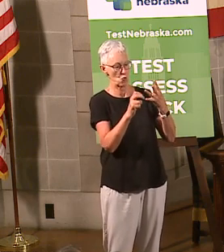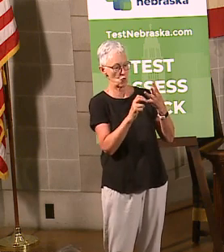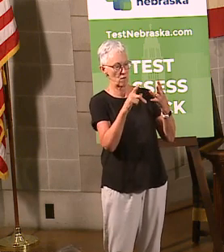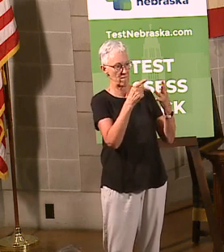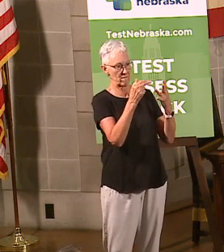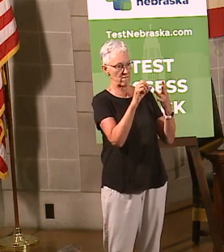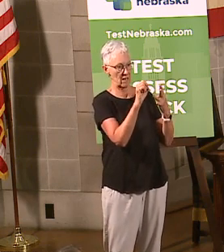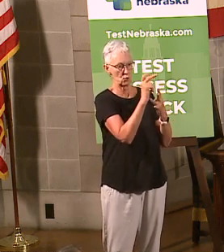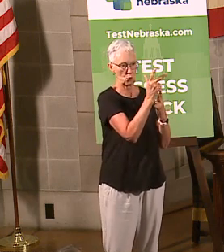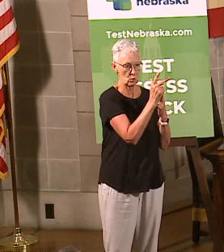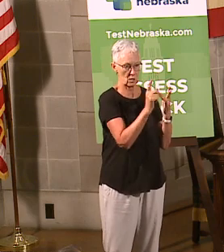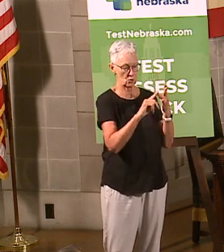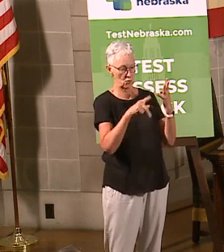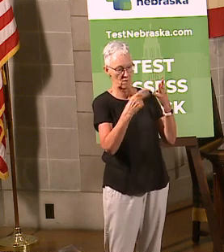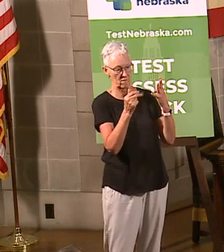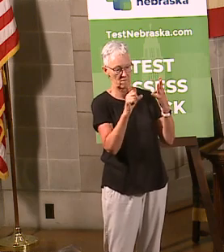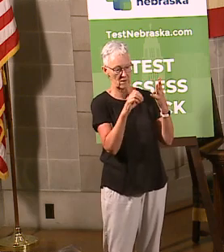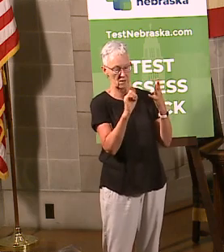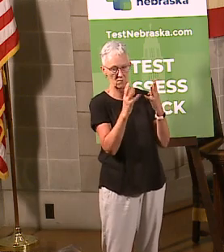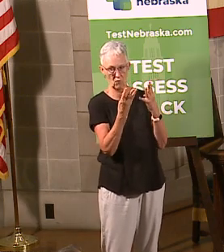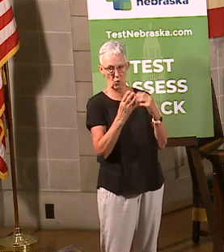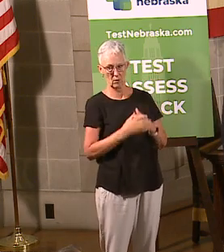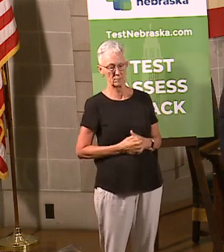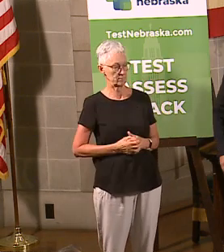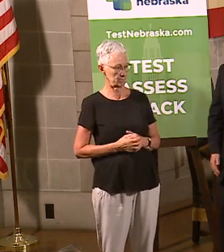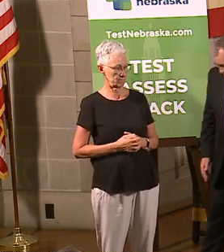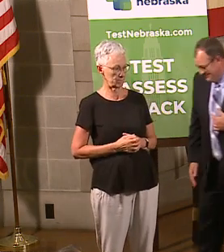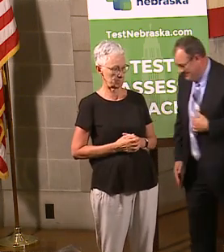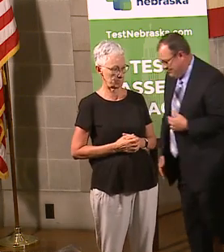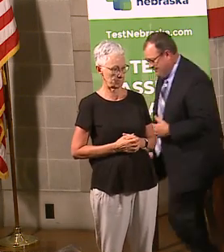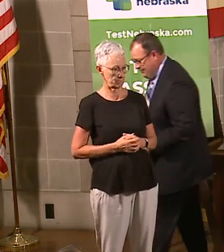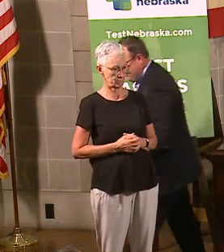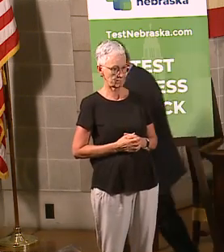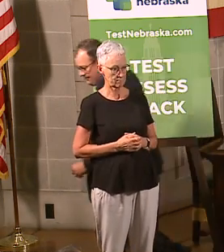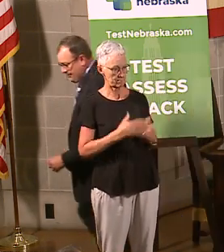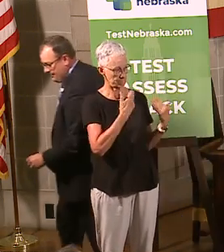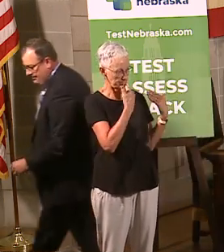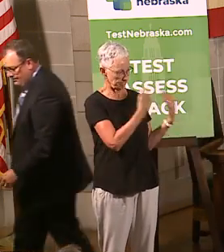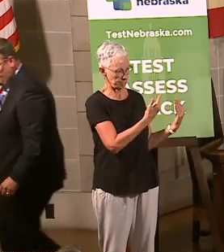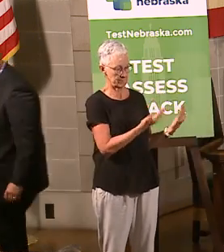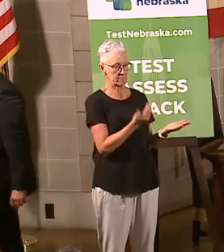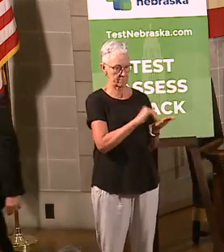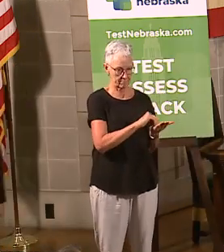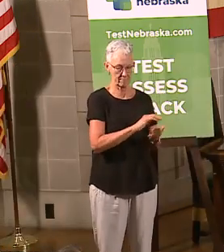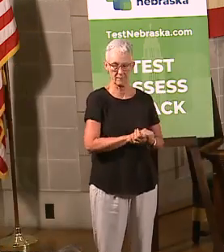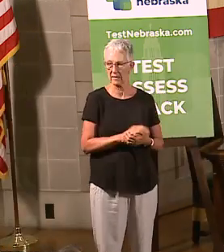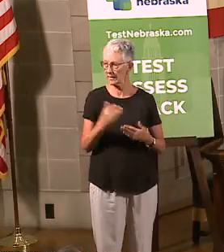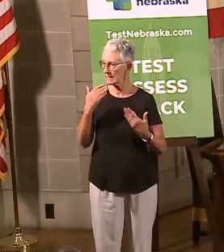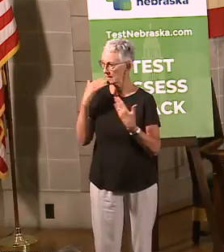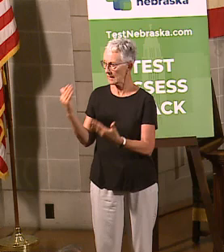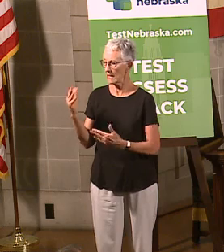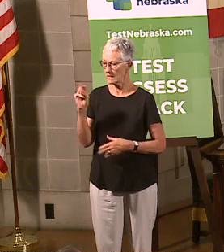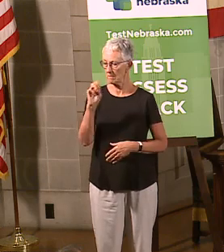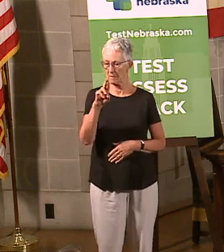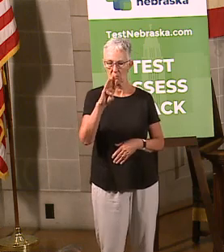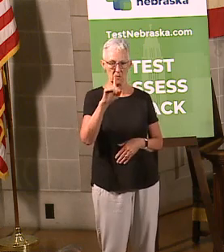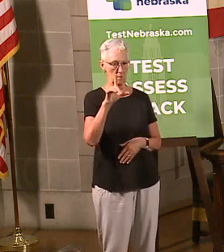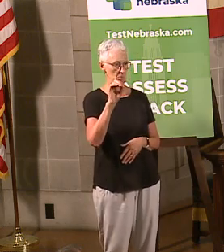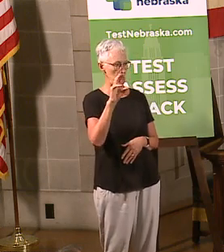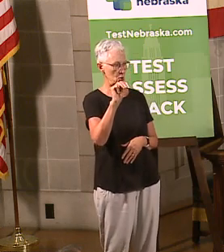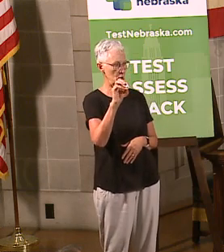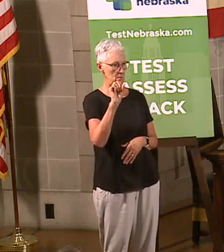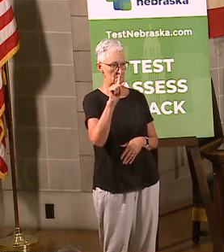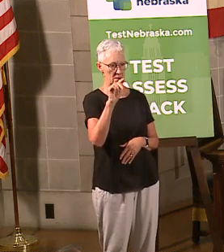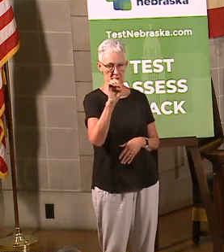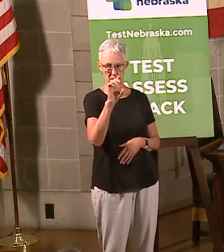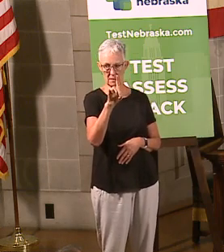for the opportunity to be here, and I'll step aside and let you wrap up. All right, thank you very much, Commissioner Bloomstead. Again, just like hospitals where we're expecting them to manage it, same